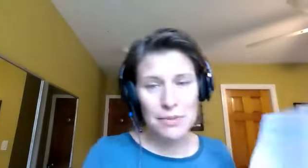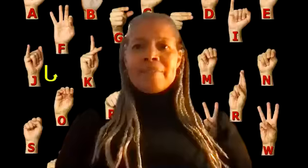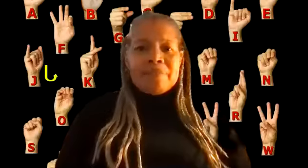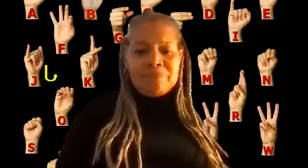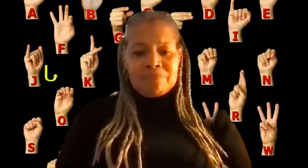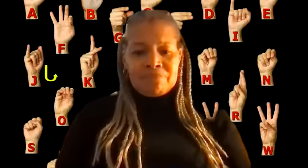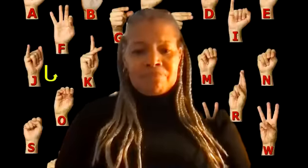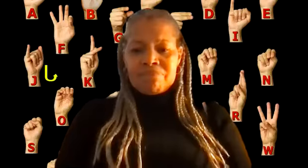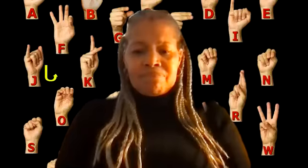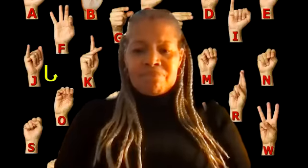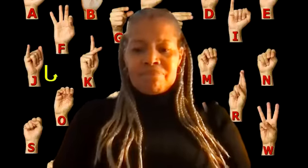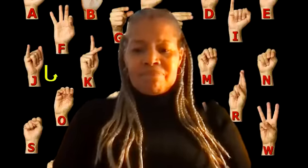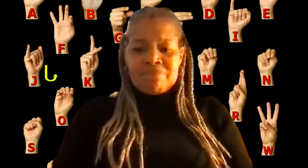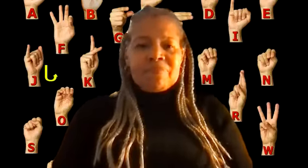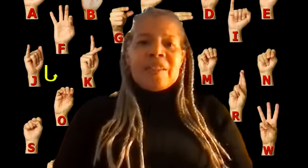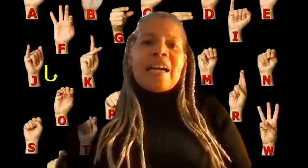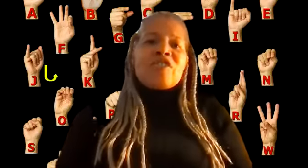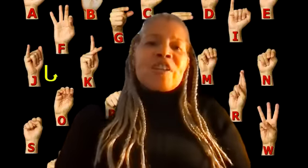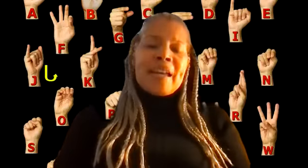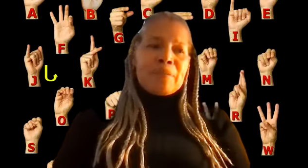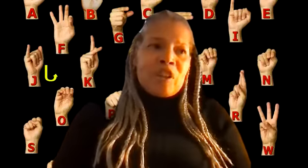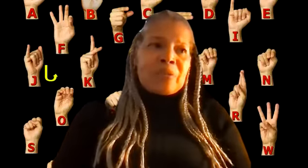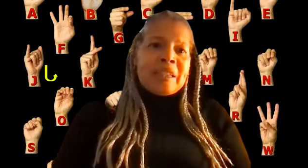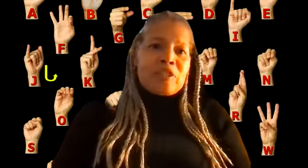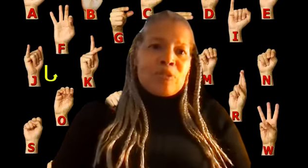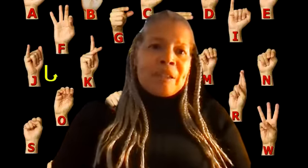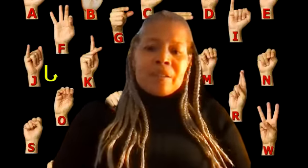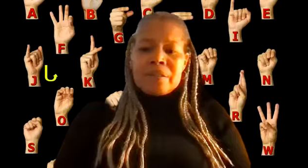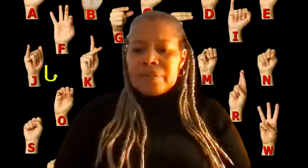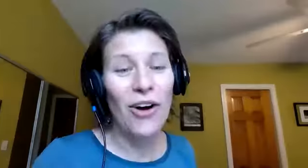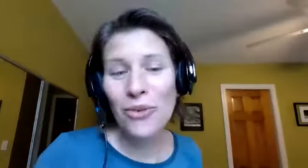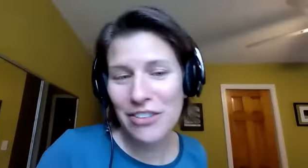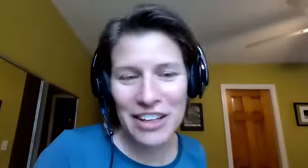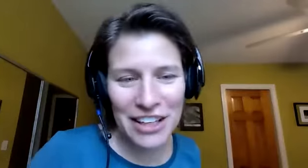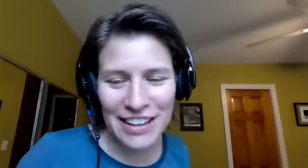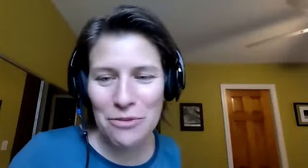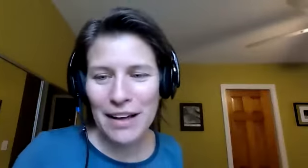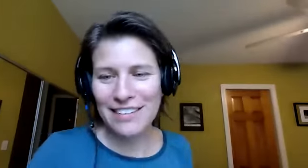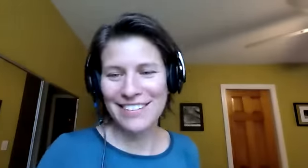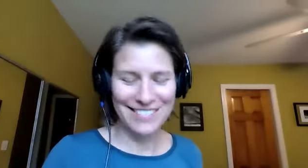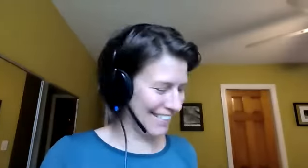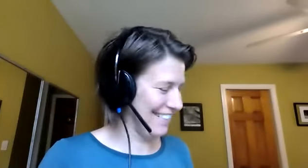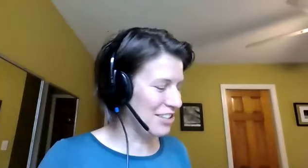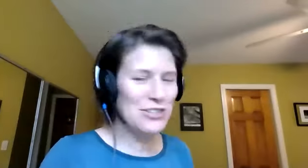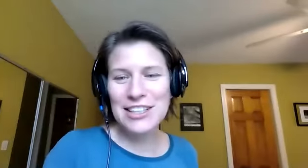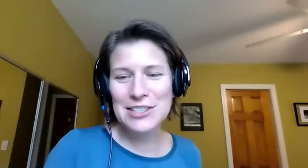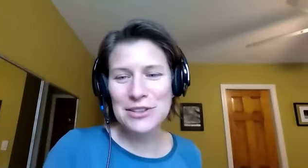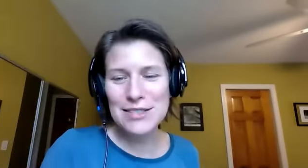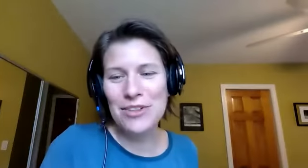have. I love it. And I just say Amazon read it to me. Oh, well, very good. Even better. So you can do things with your